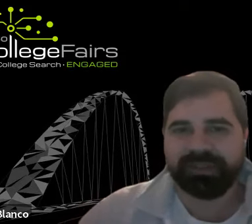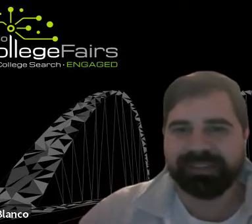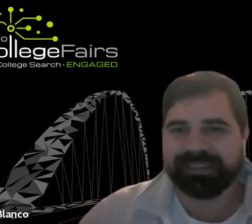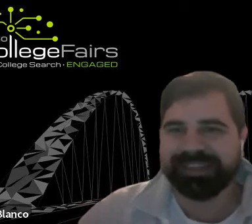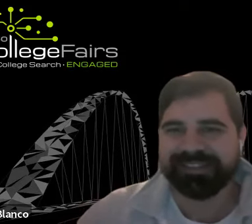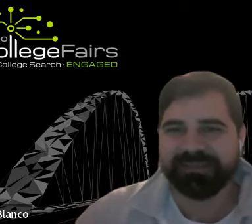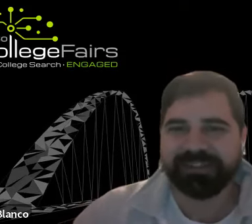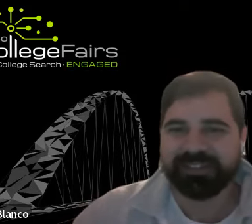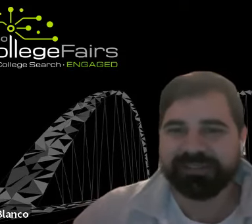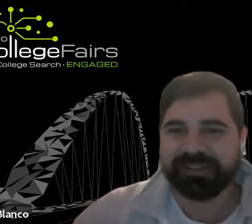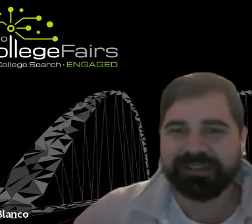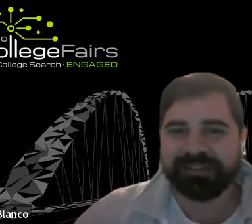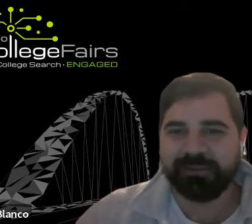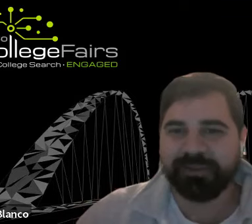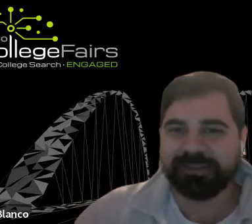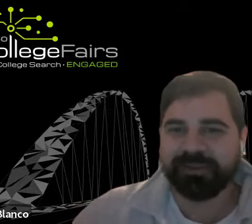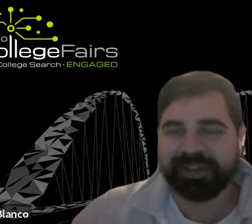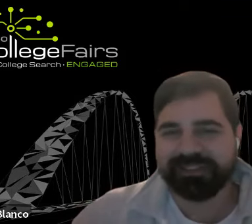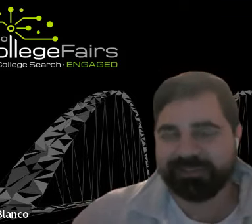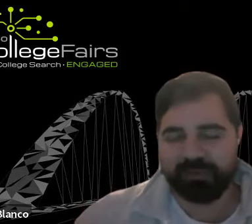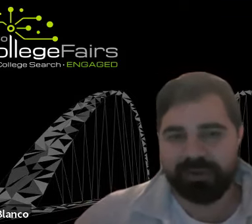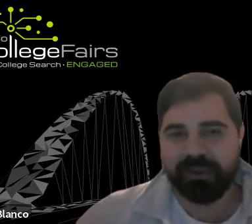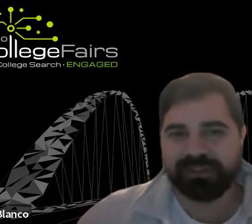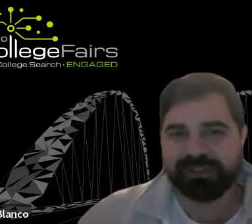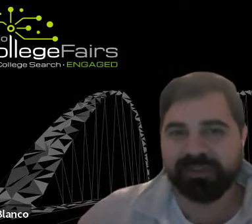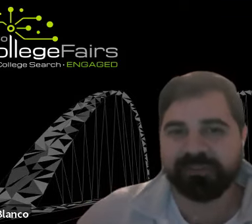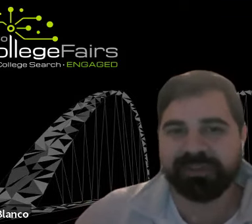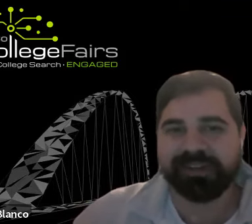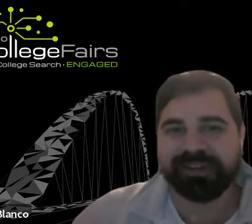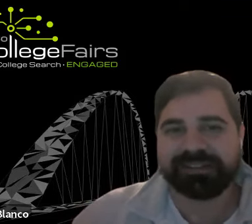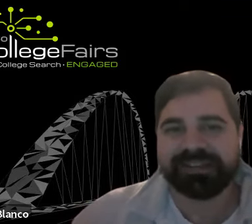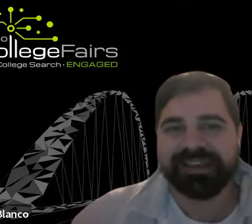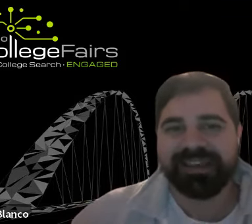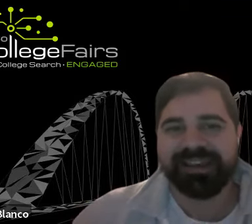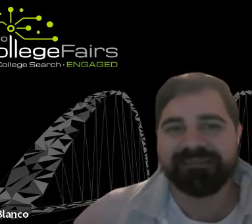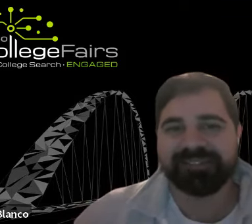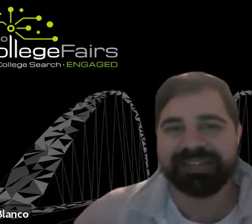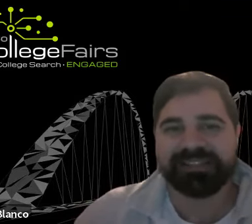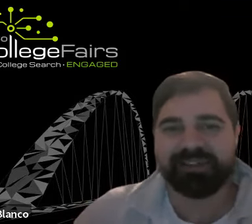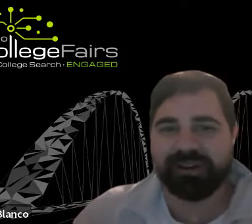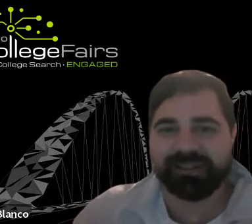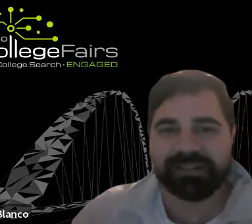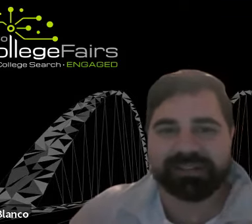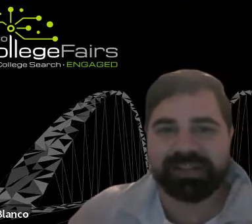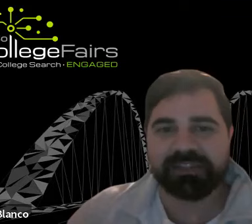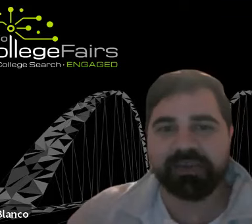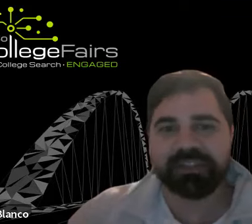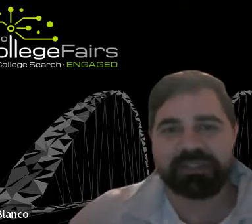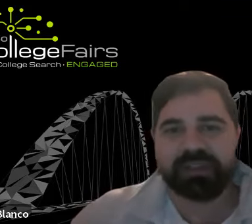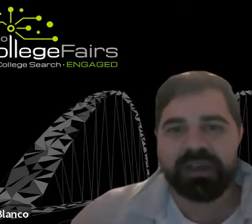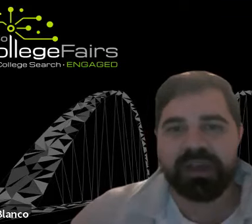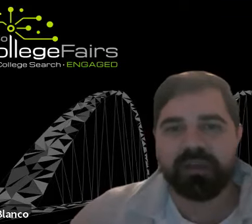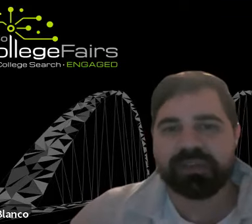thank you so much that was a well-spoken answer and that was a great question as well from the audience um let's go on to this next